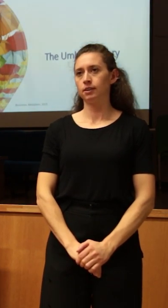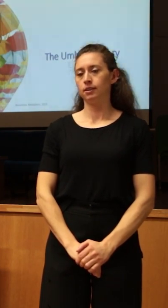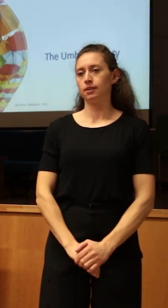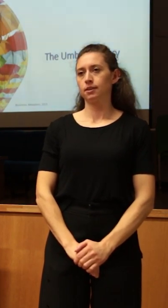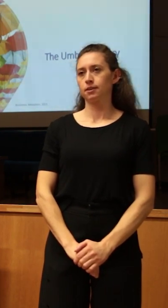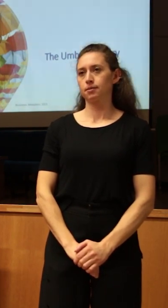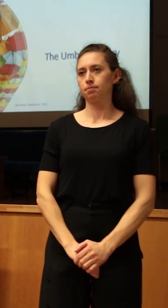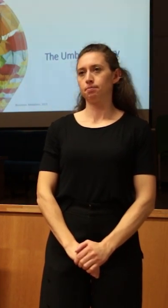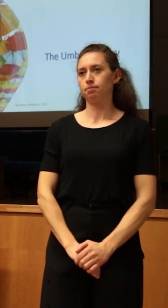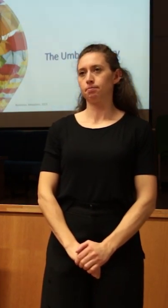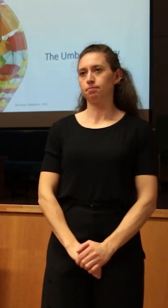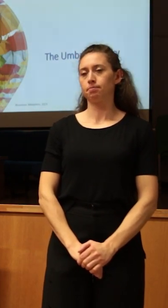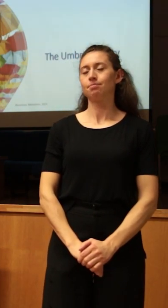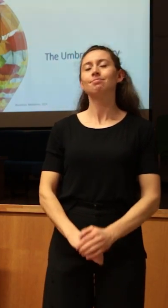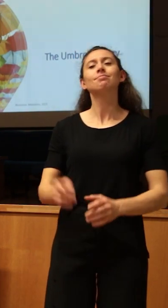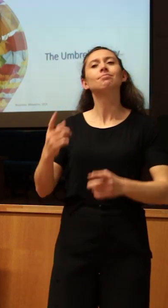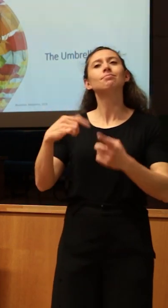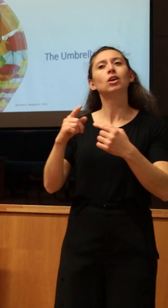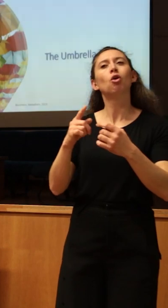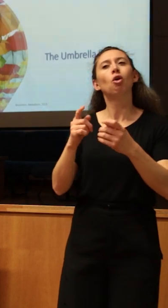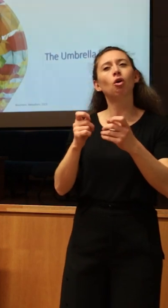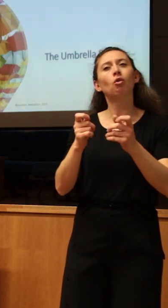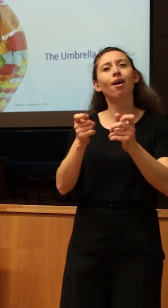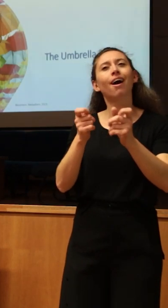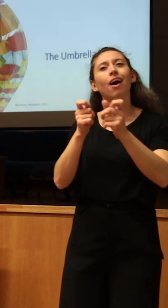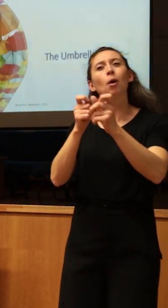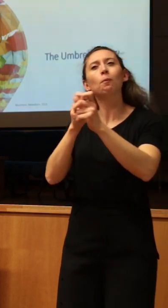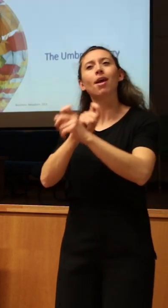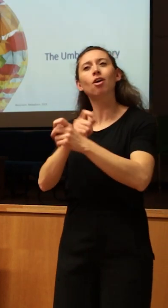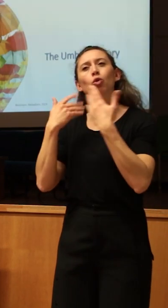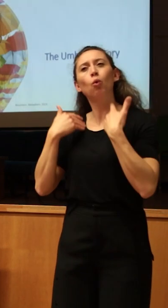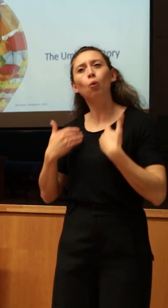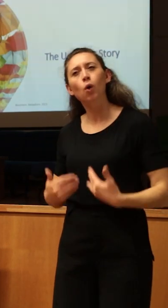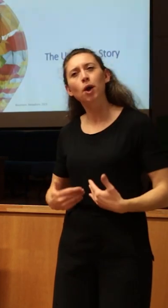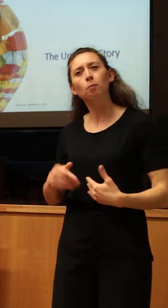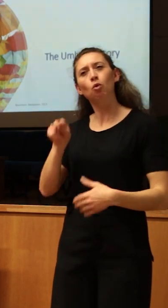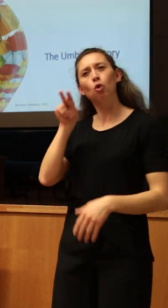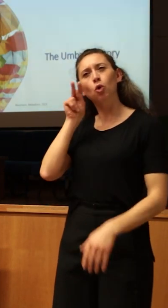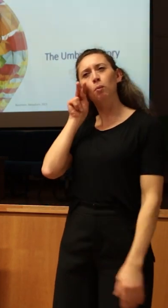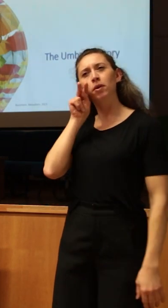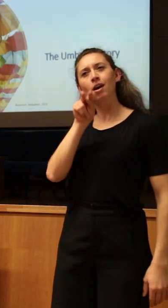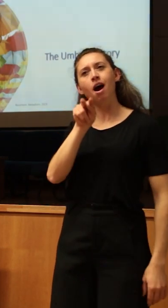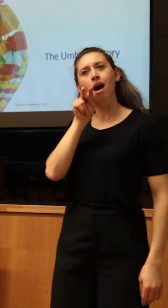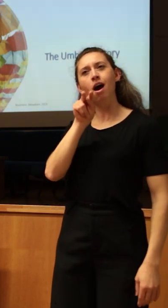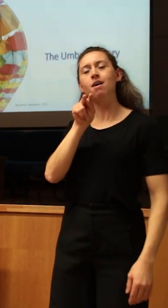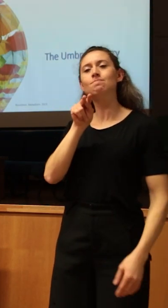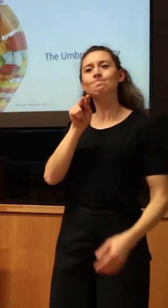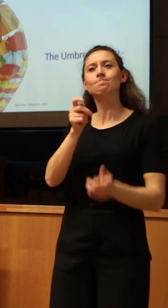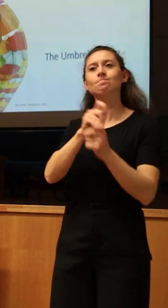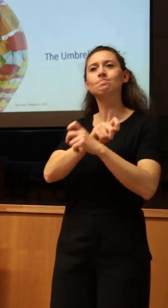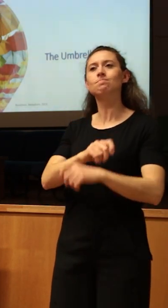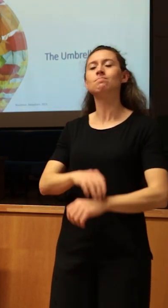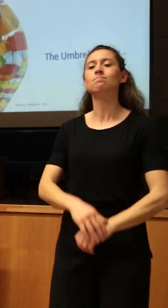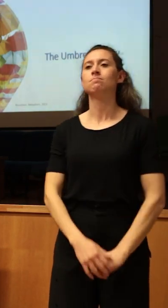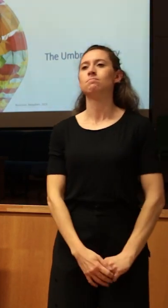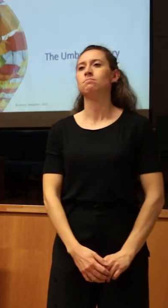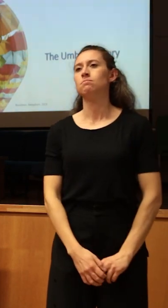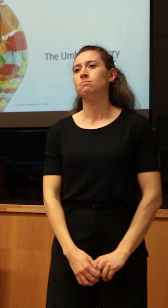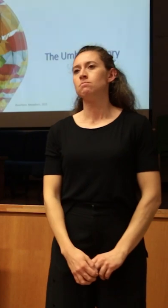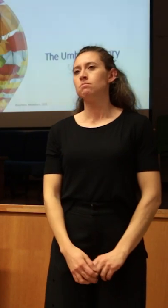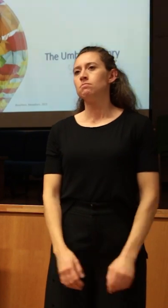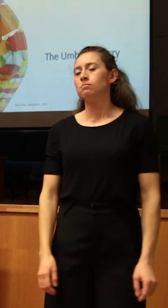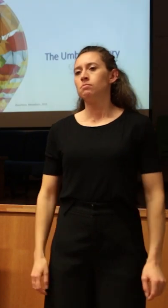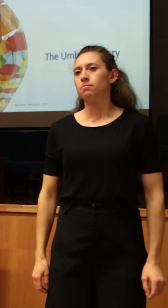is changing a lot of times. Pero cambia el cuerpo de la persona, la mirada cambia. Whether or not the result will be